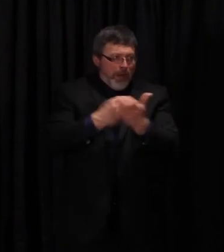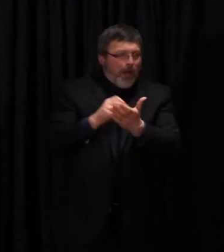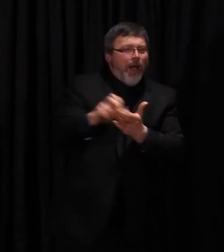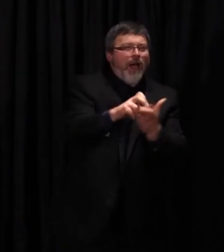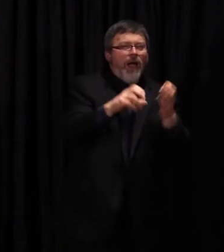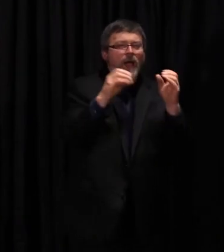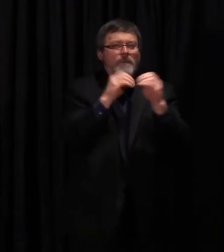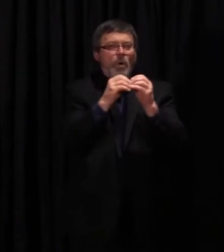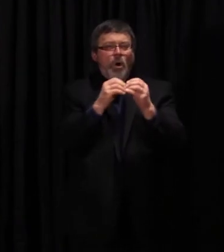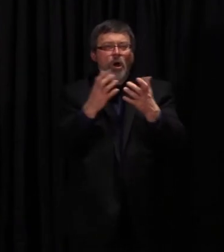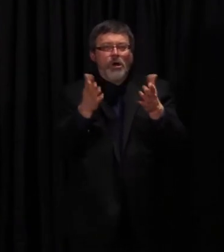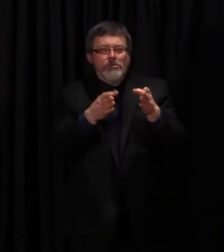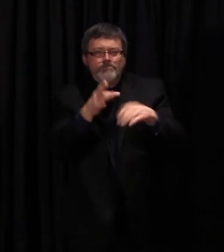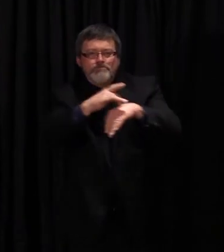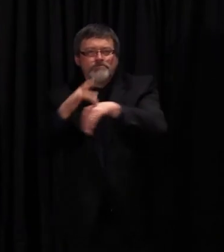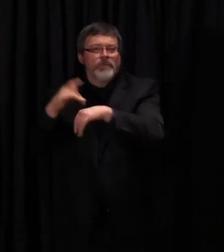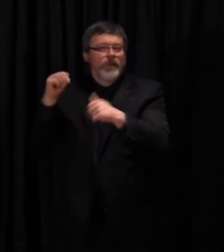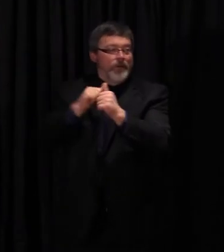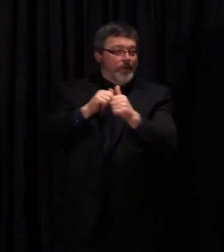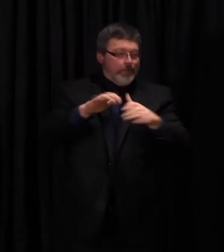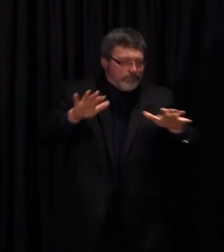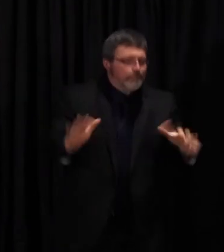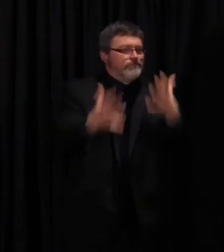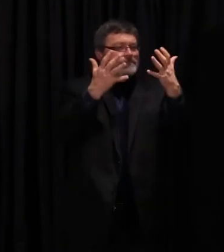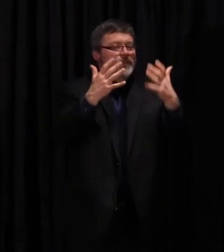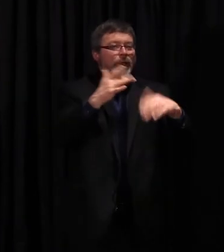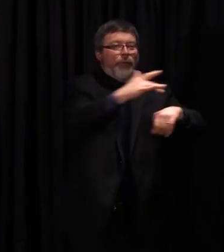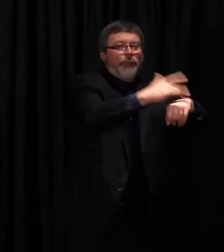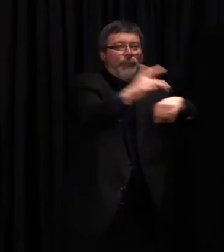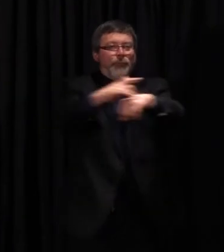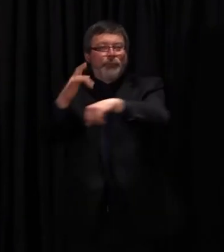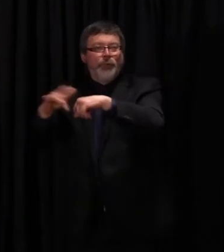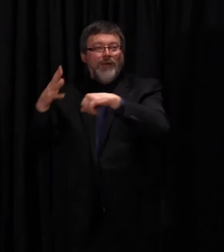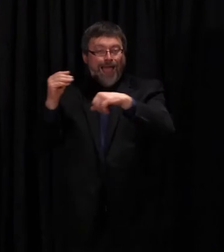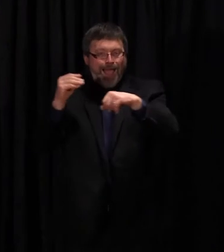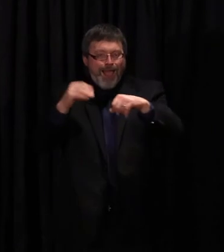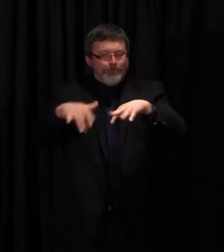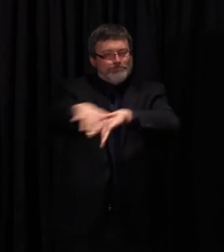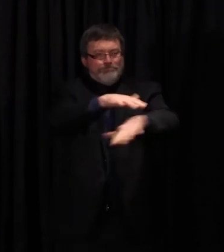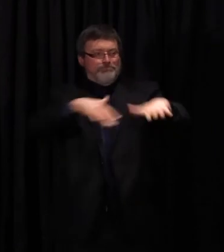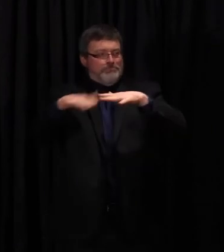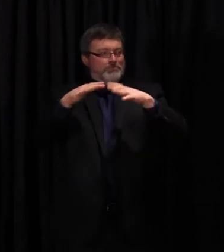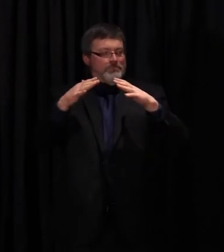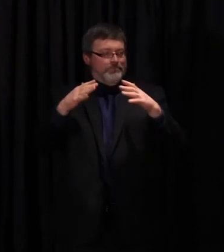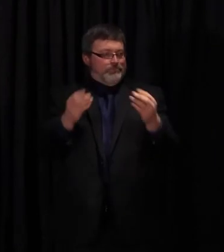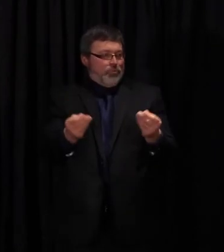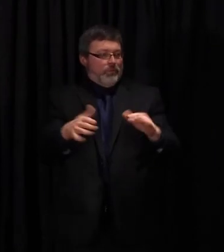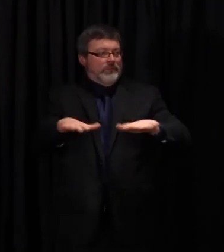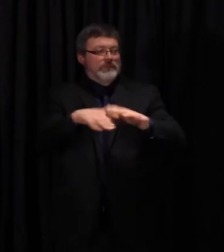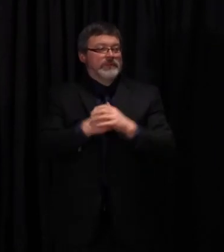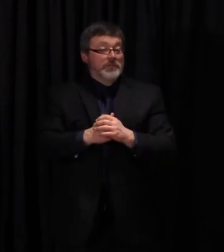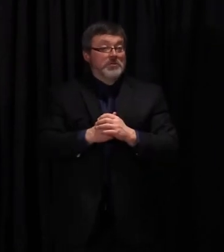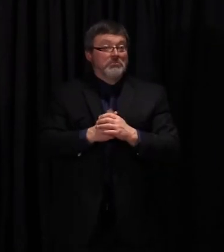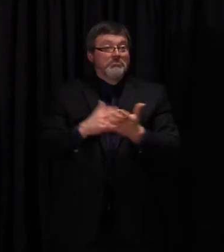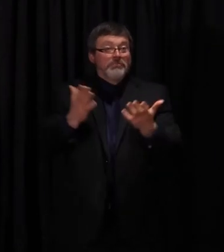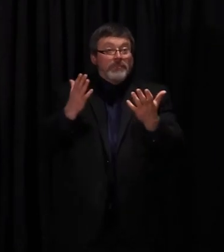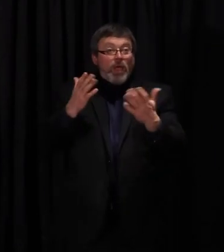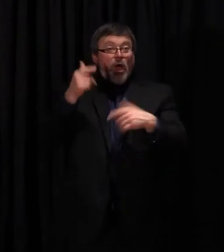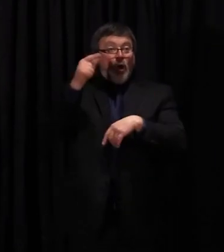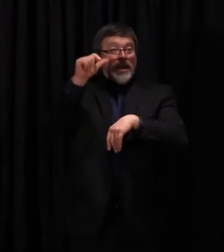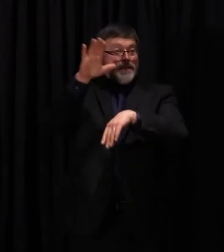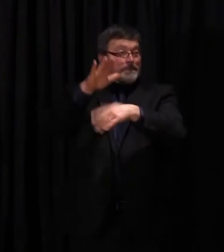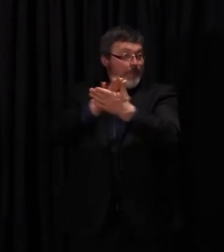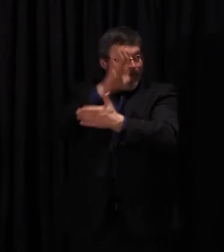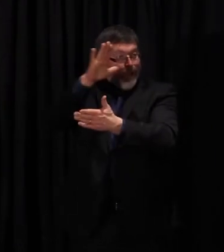vacant and once vibrant properties, including some of our shuttered campuses, like Green Mountain College in